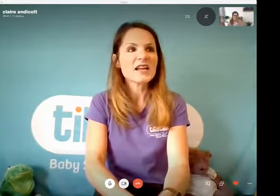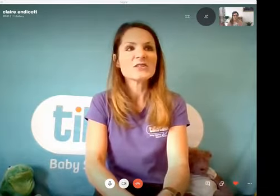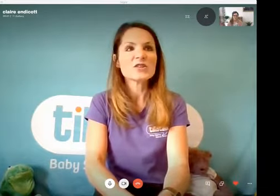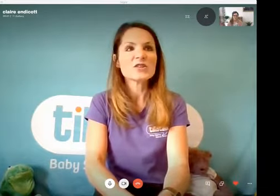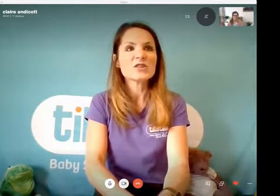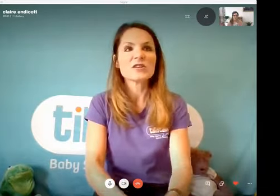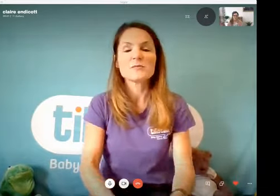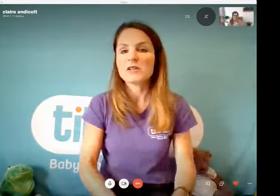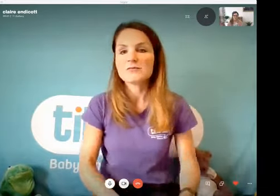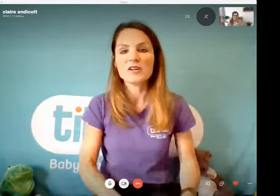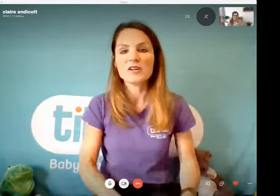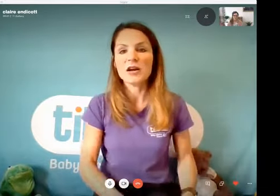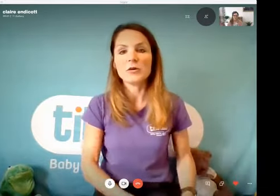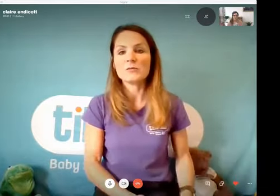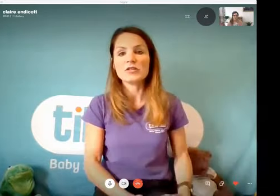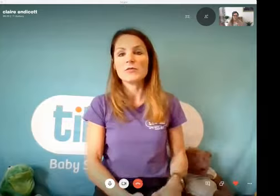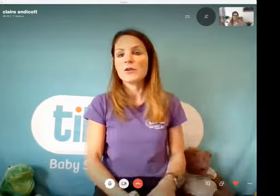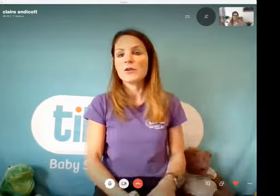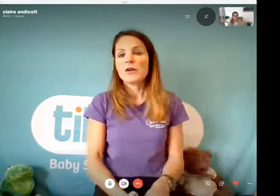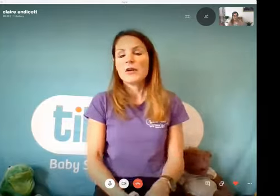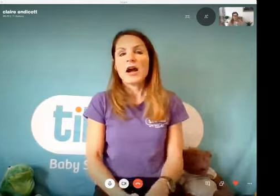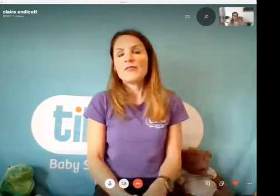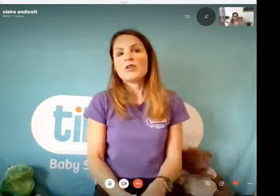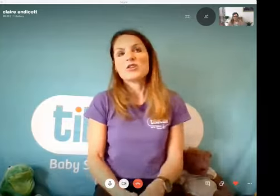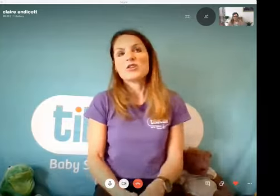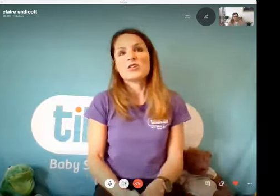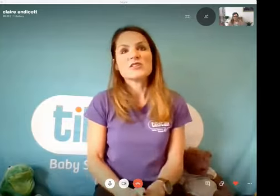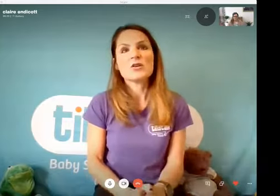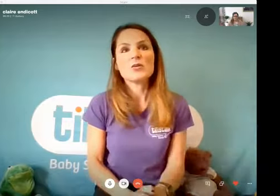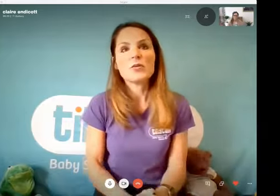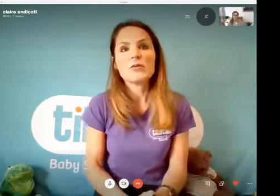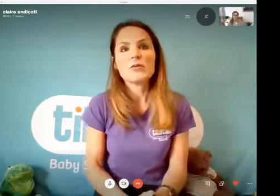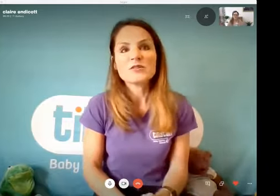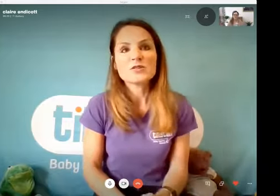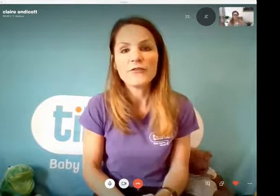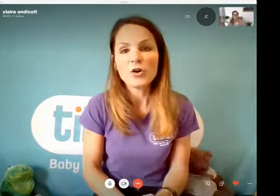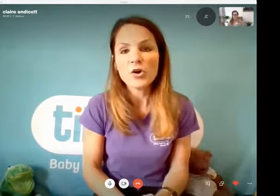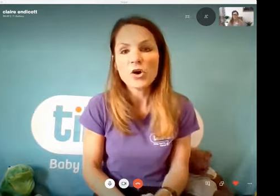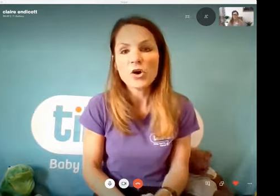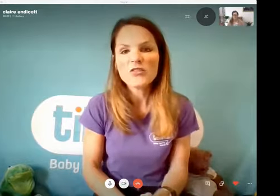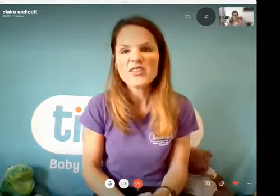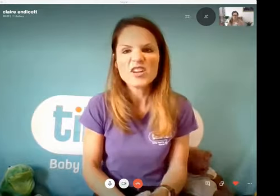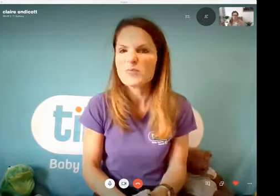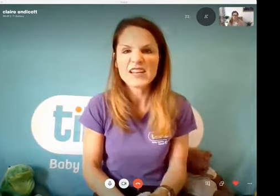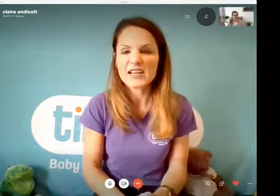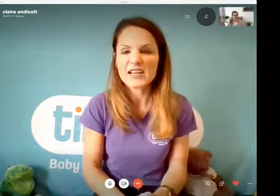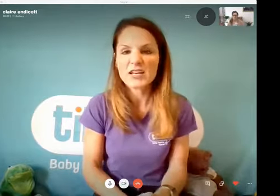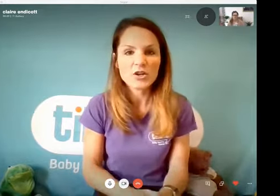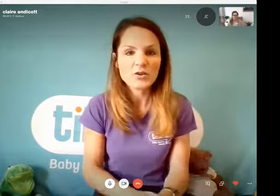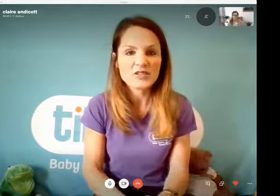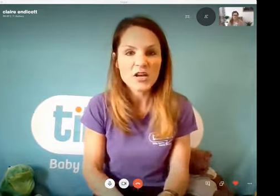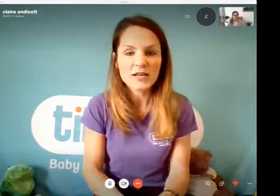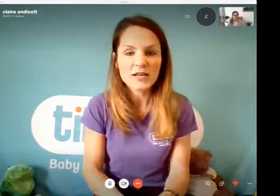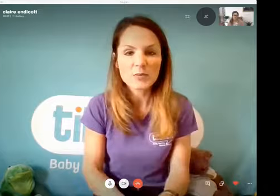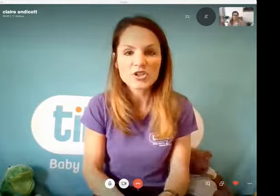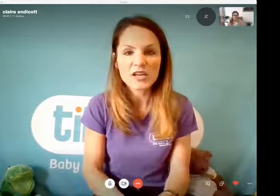toddlers sometimes can go up to, I've got toddlers who are sort of 4. They don't particularly use the signs much anymore, but they love